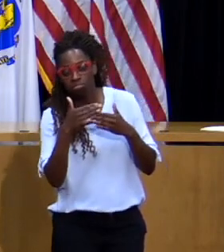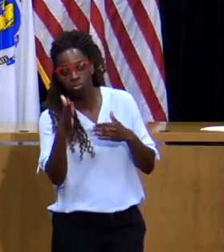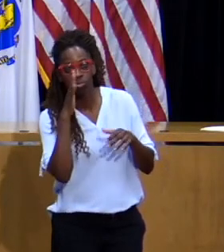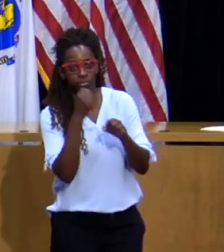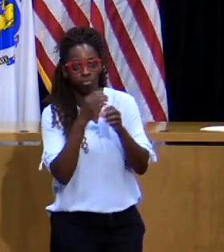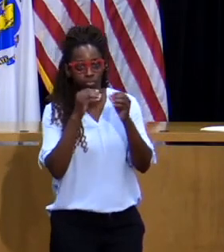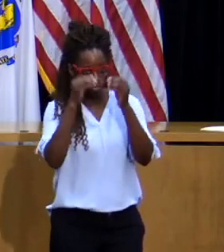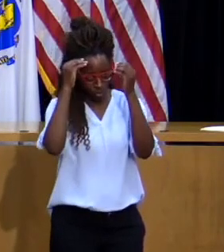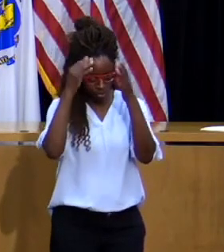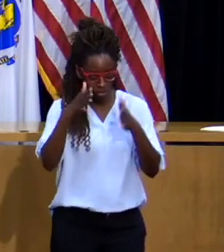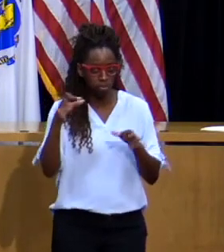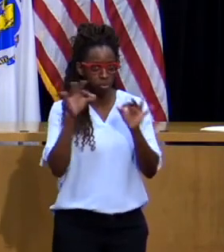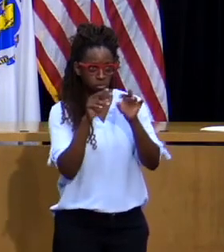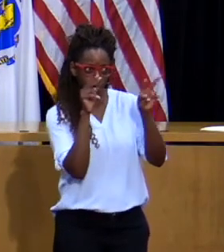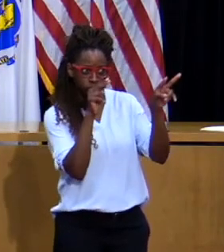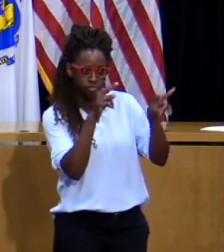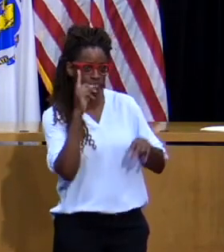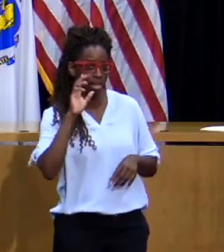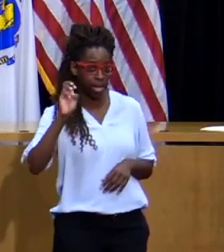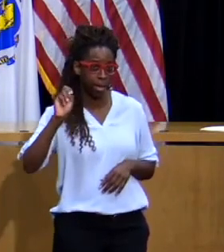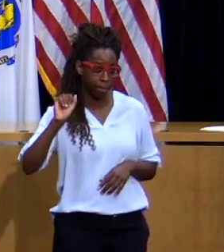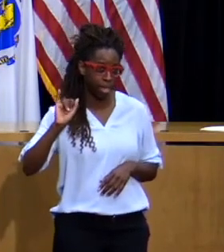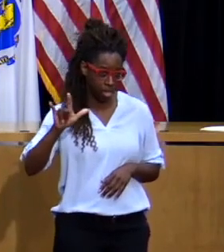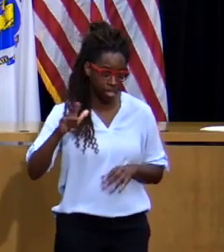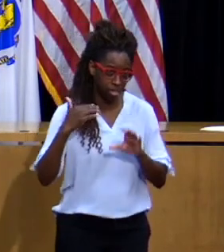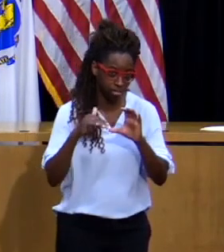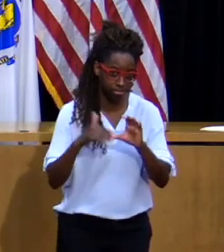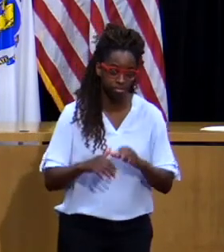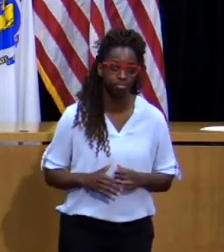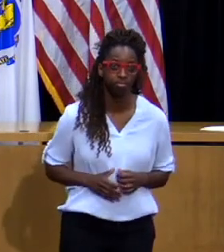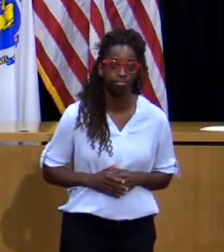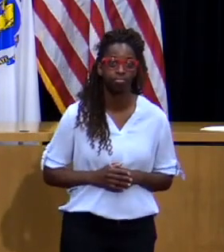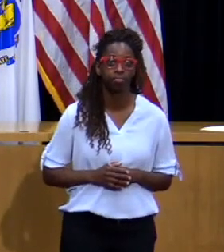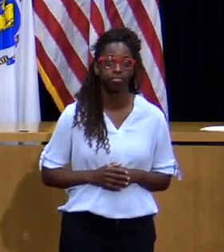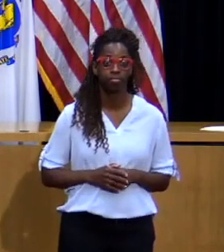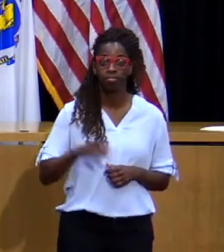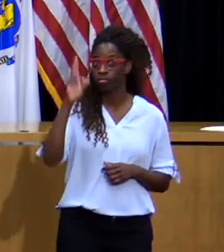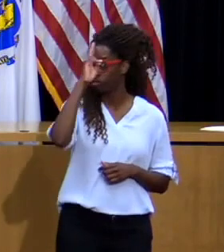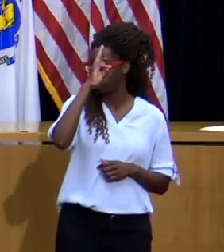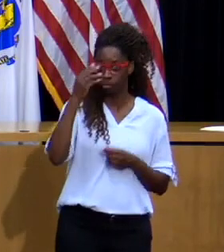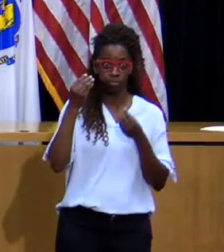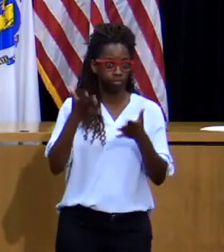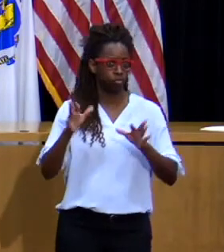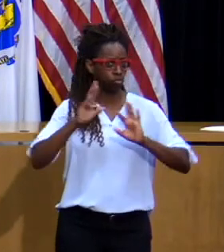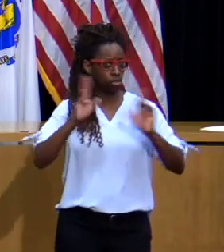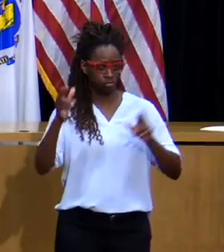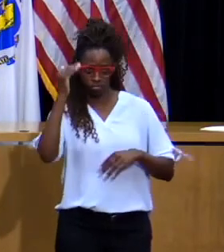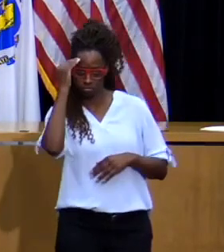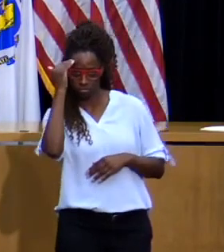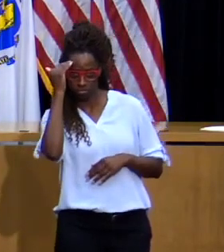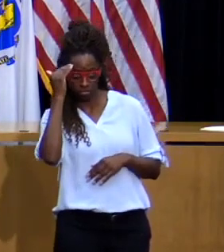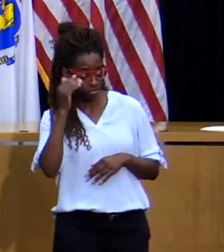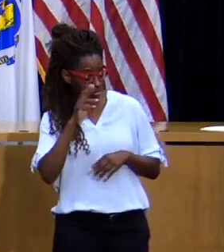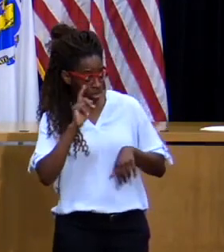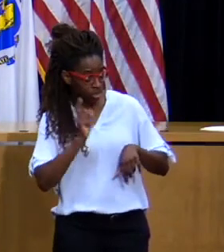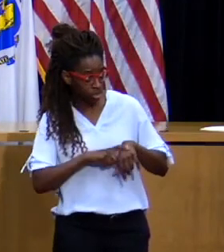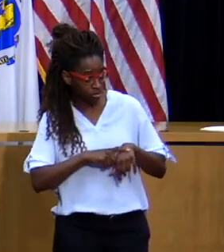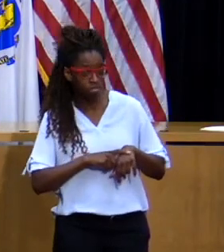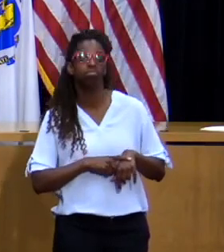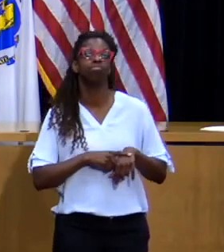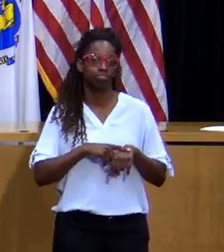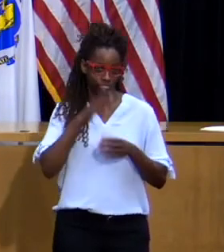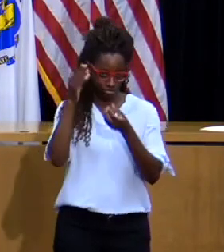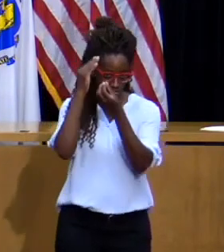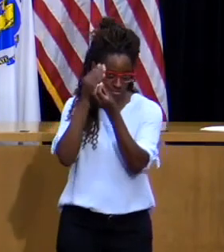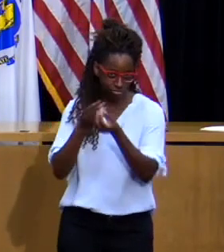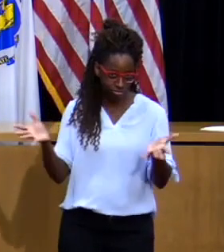partners. Hospital providers are pretty ready, and they've been taking the following steps, but I'm here to remind them on how to